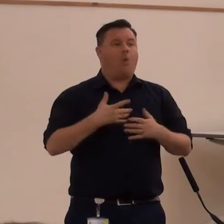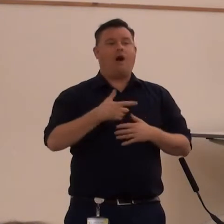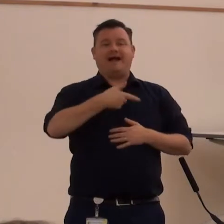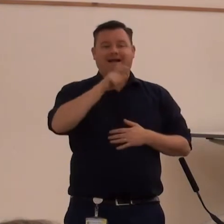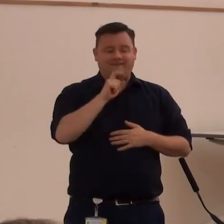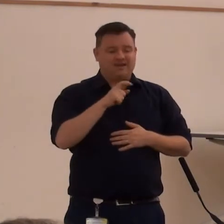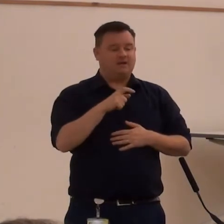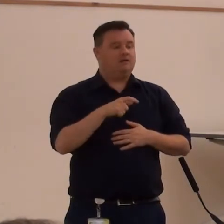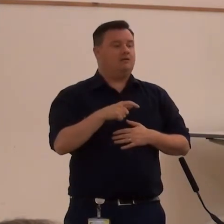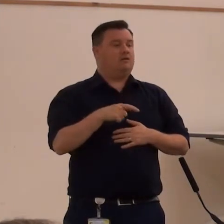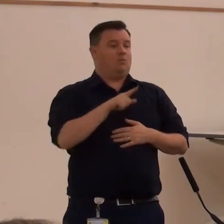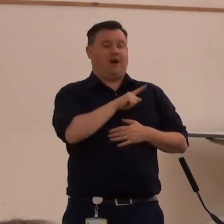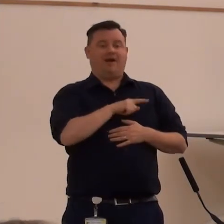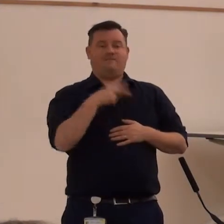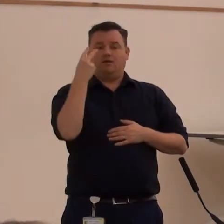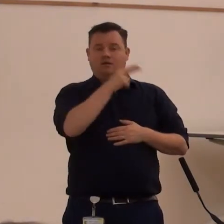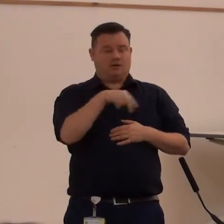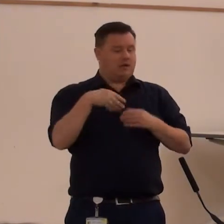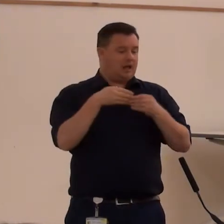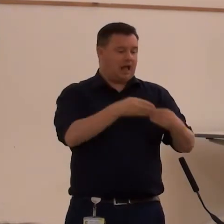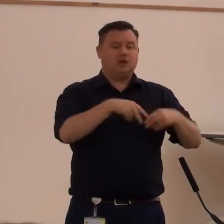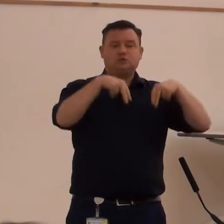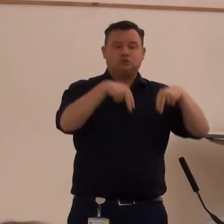dog because they said we don't allow dogs